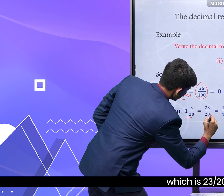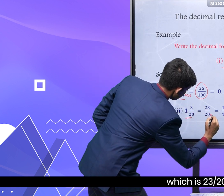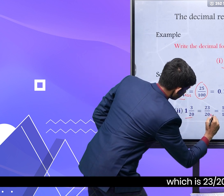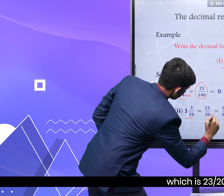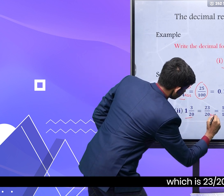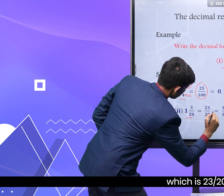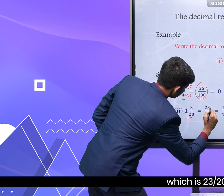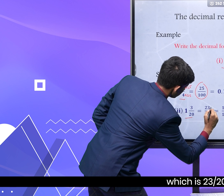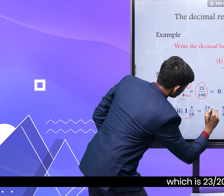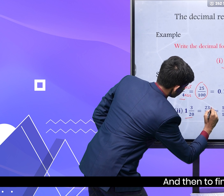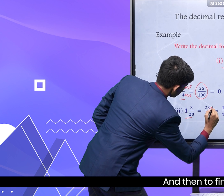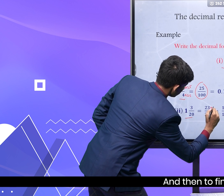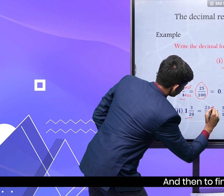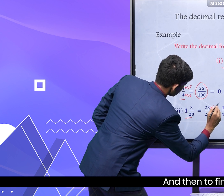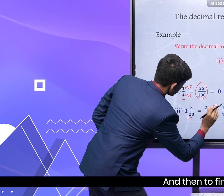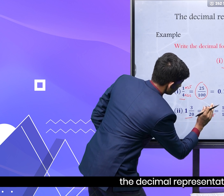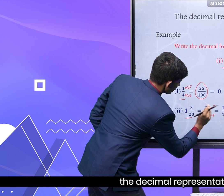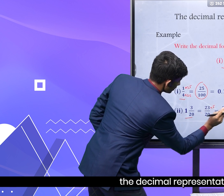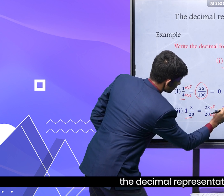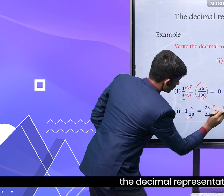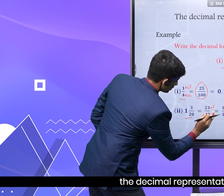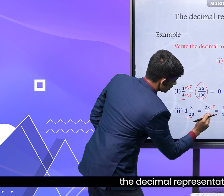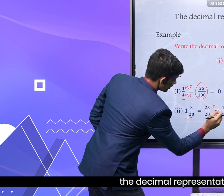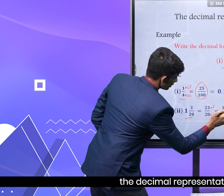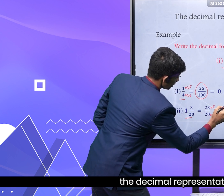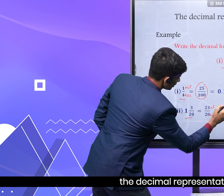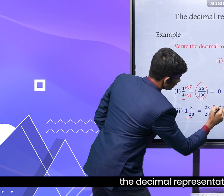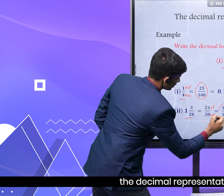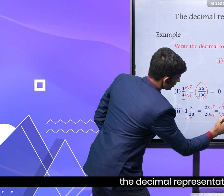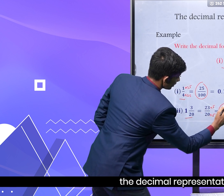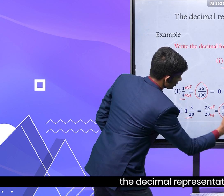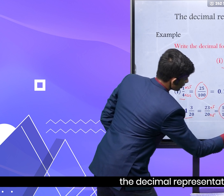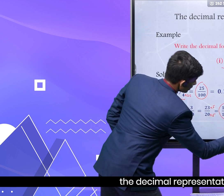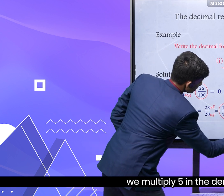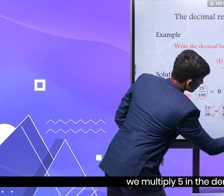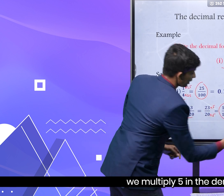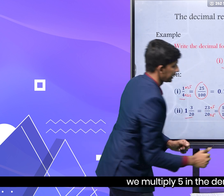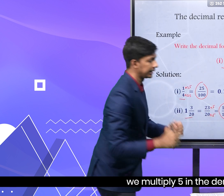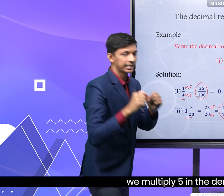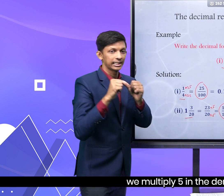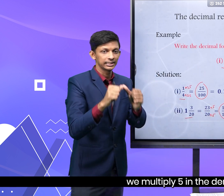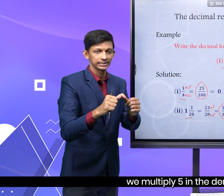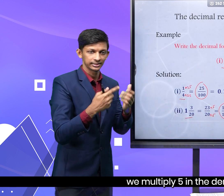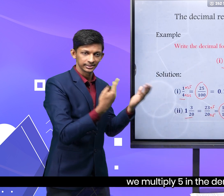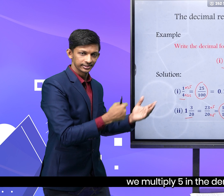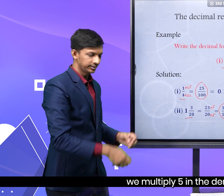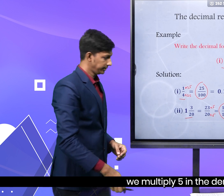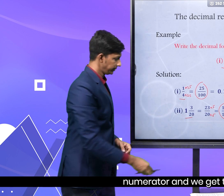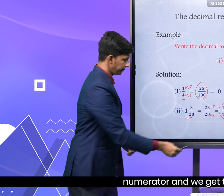is 23 by 20. And then to find the decimal representation of 23 by 20, we multiply 5 in the denominator and numerator,